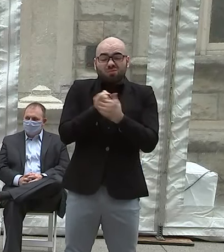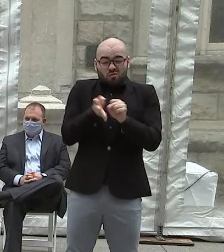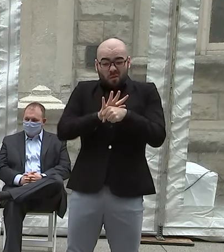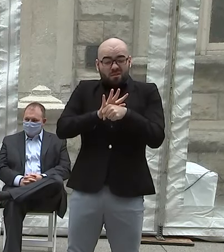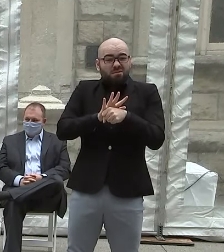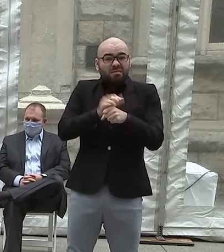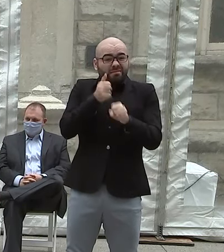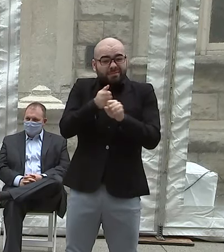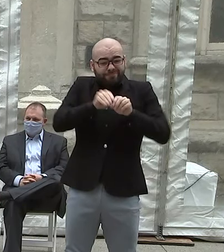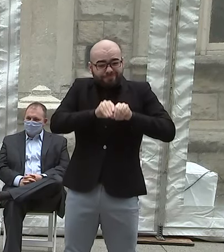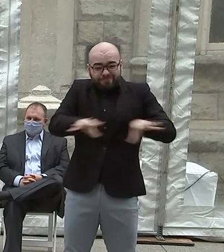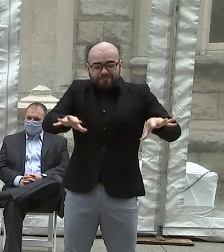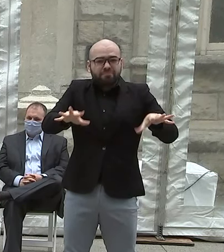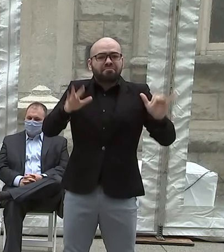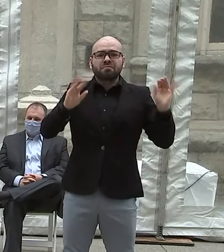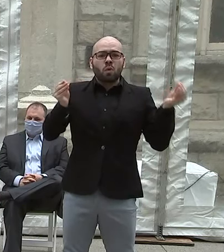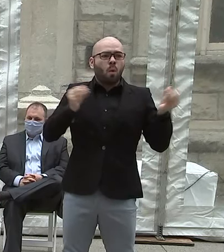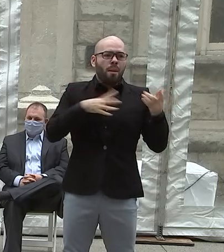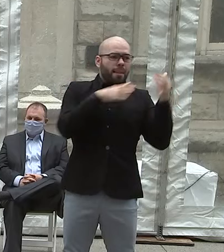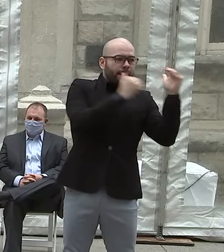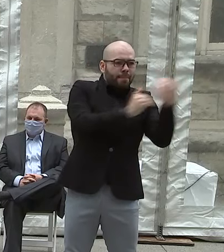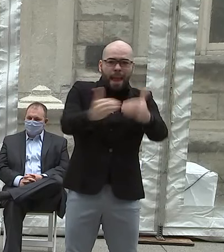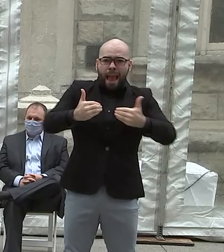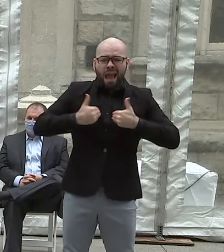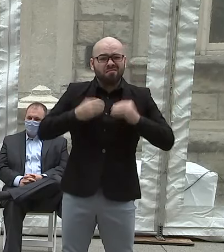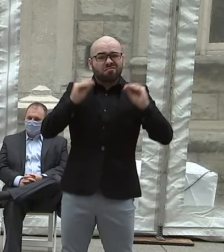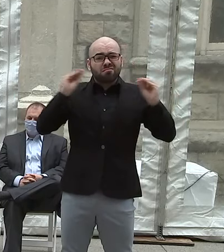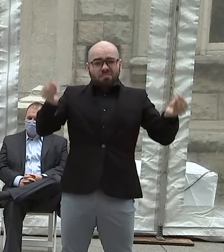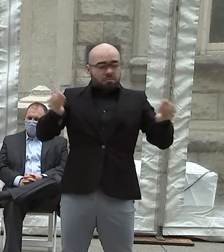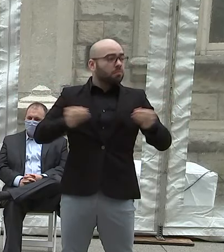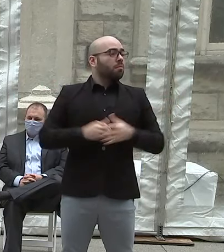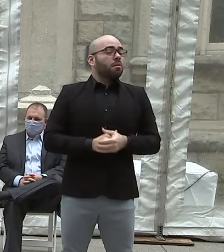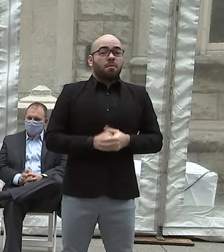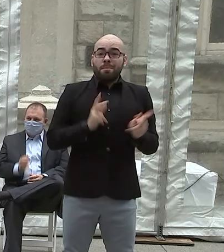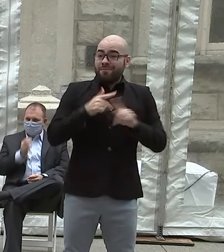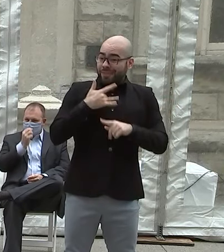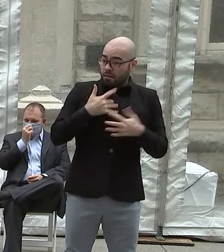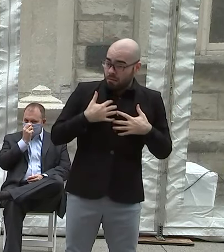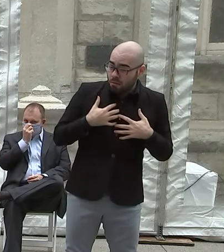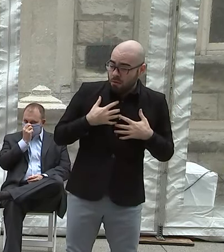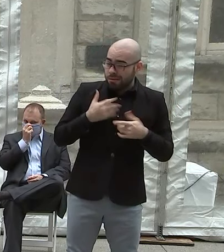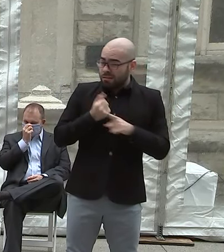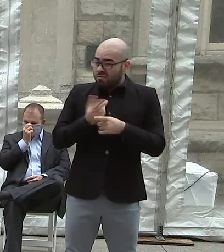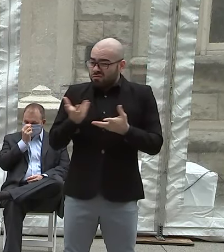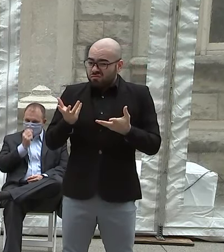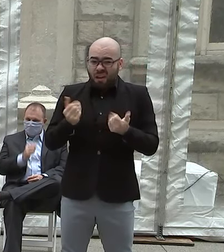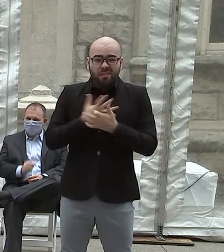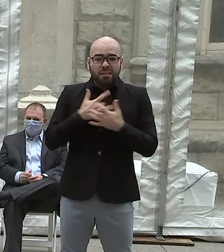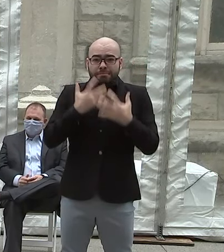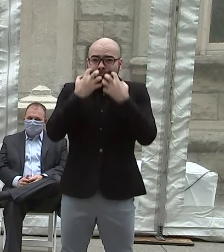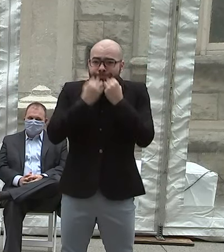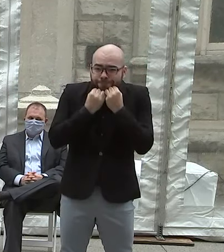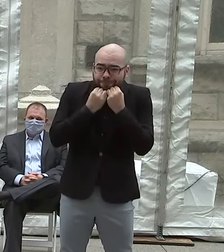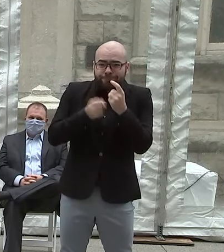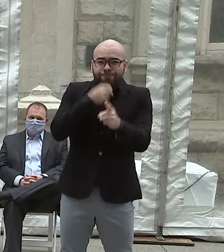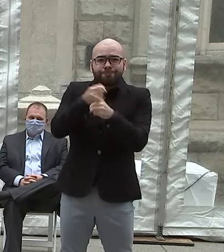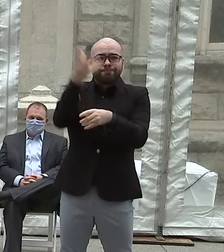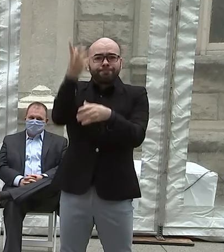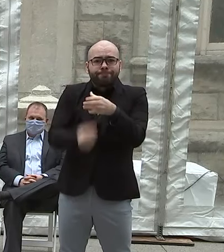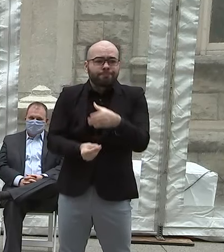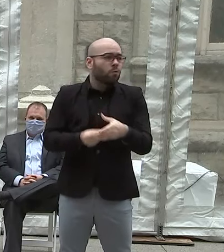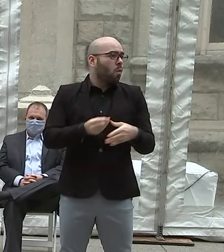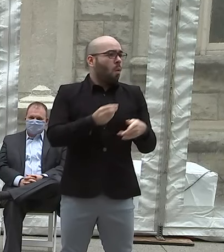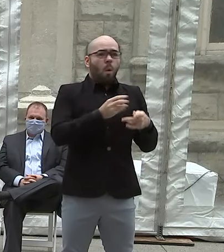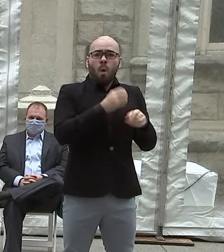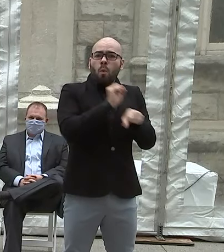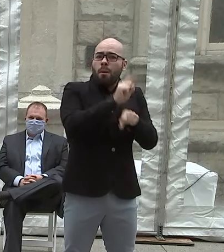bounds, and there is real grief in people's hearts about what we have lost and what has changed. Whether it's the change in the